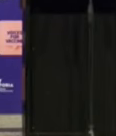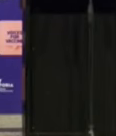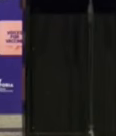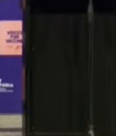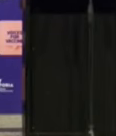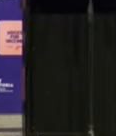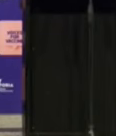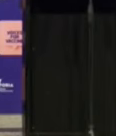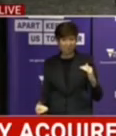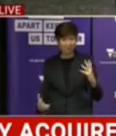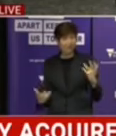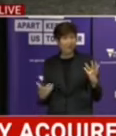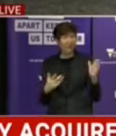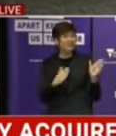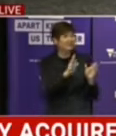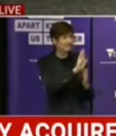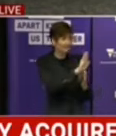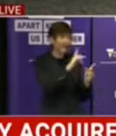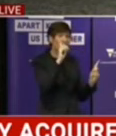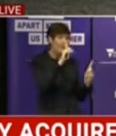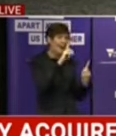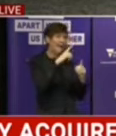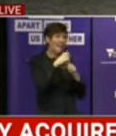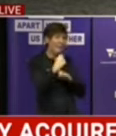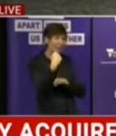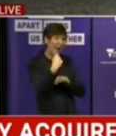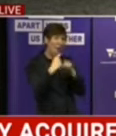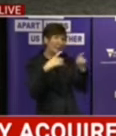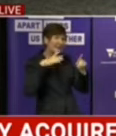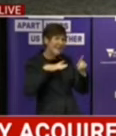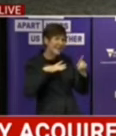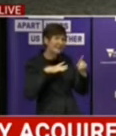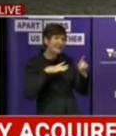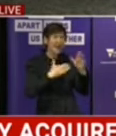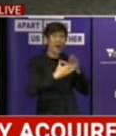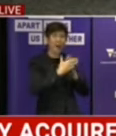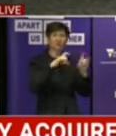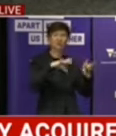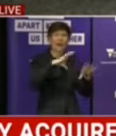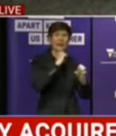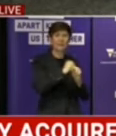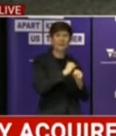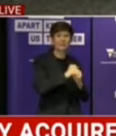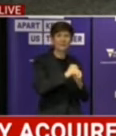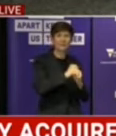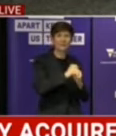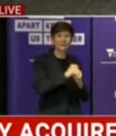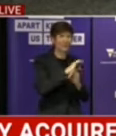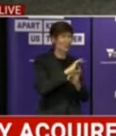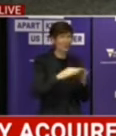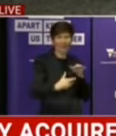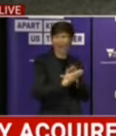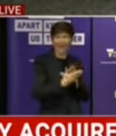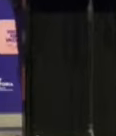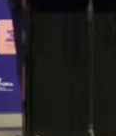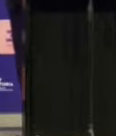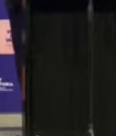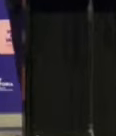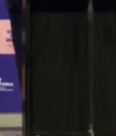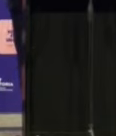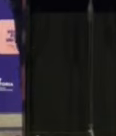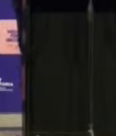Just so I answer it accurately. When you wine and dine your Chinese overlords, do you give them a sphincter swirly before or after dinner?